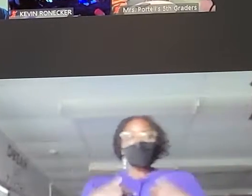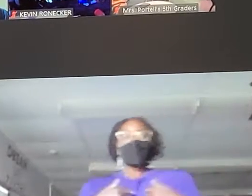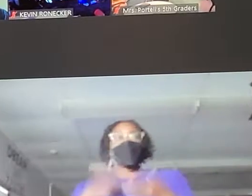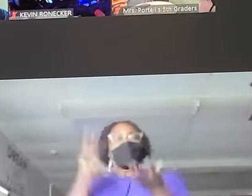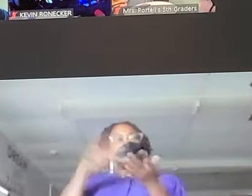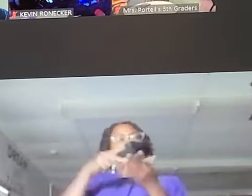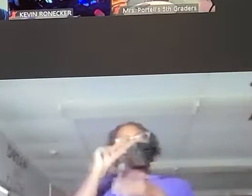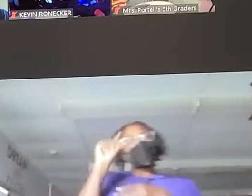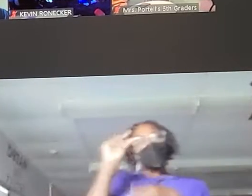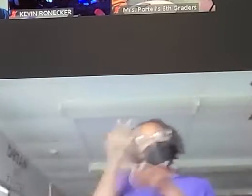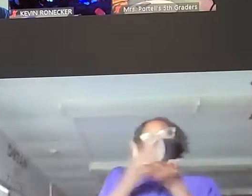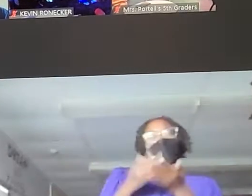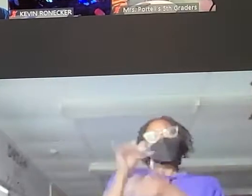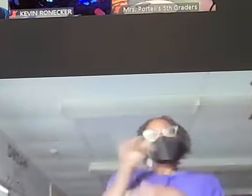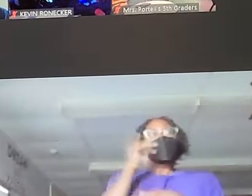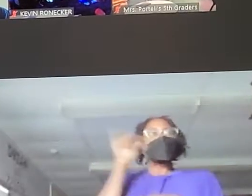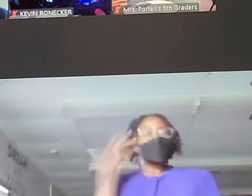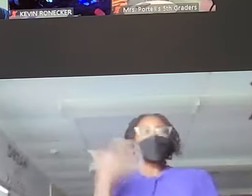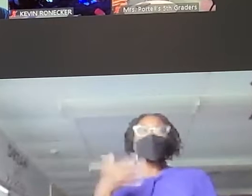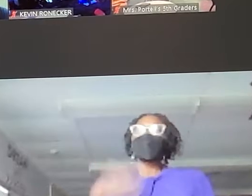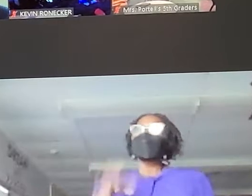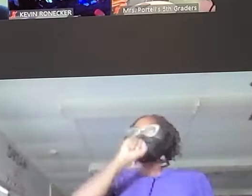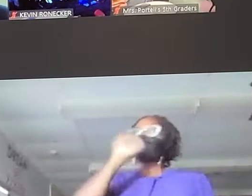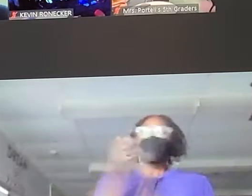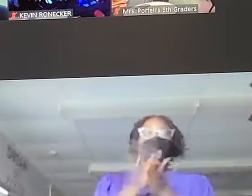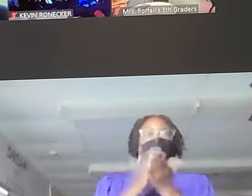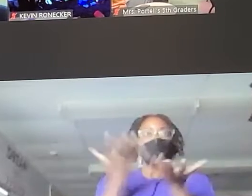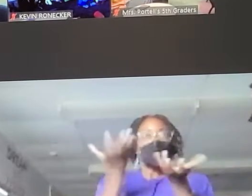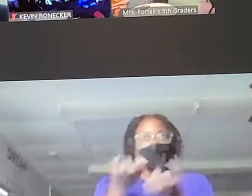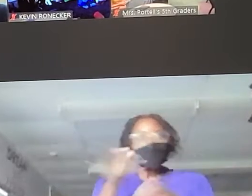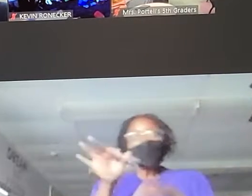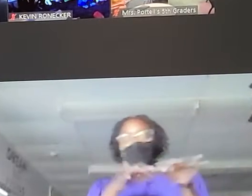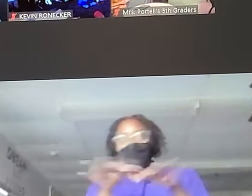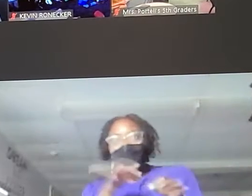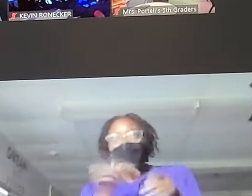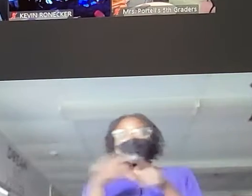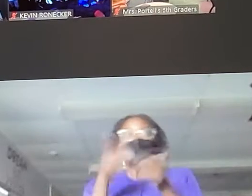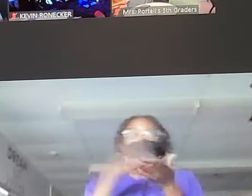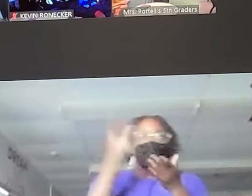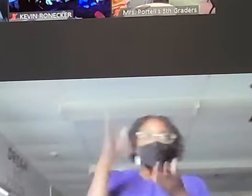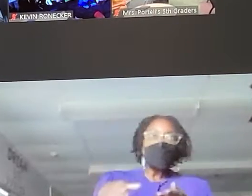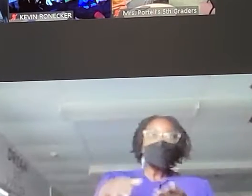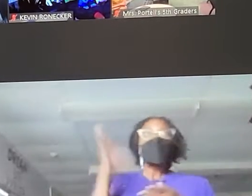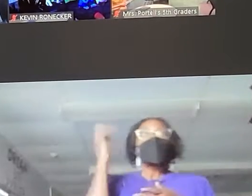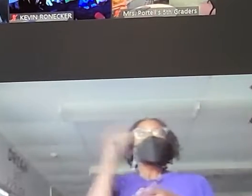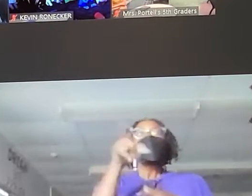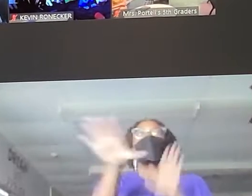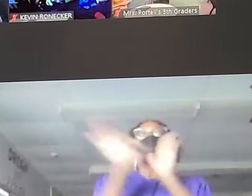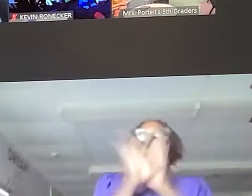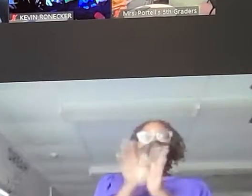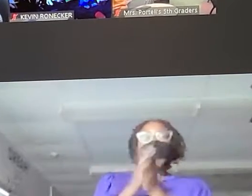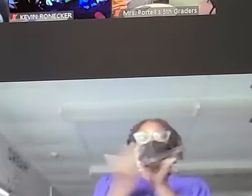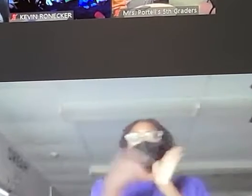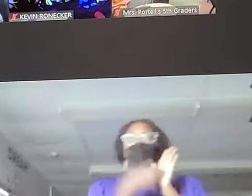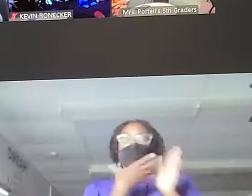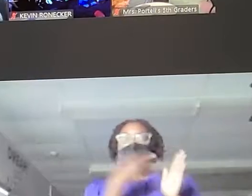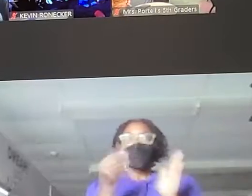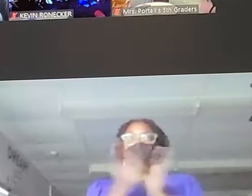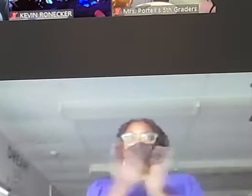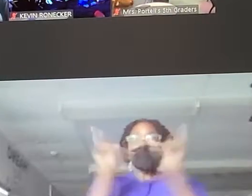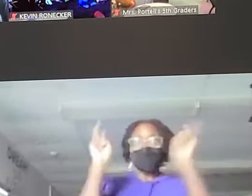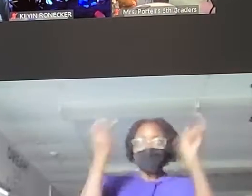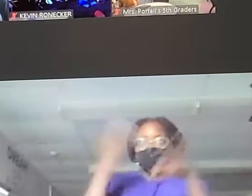yesterday, and I love this book. Olivia, do you want to tell the Panthers out there why you chose this book and the name of the book?